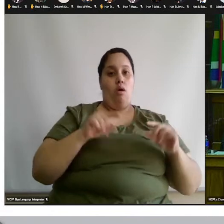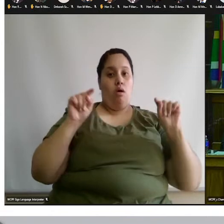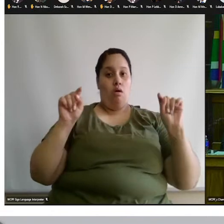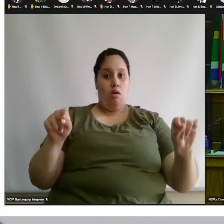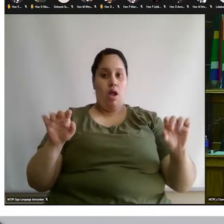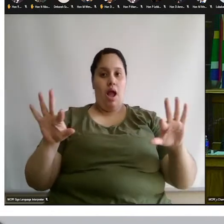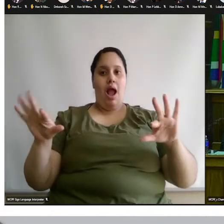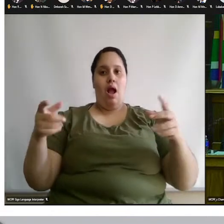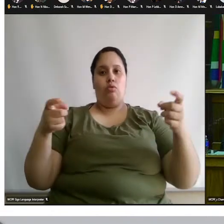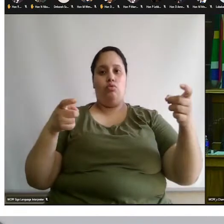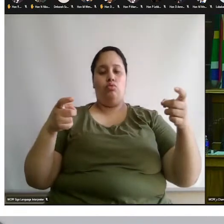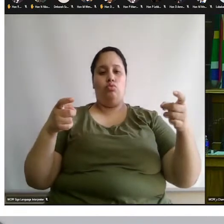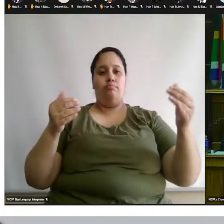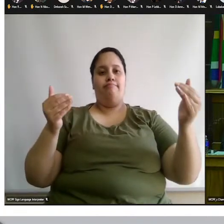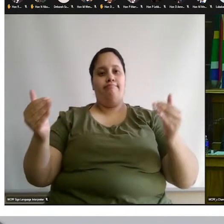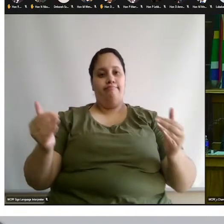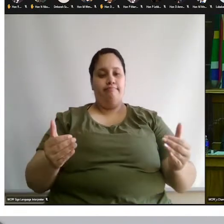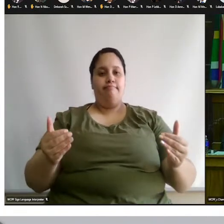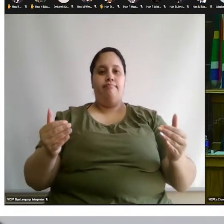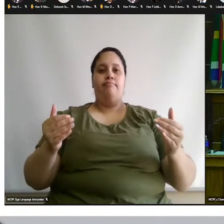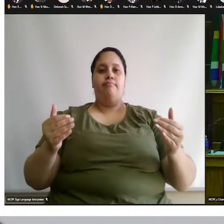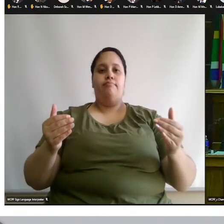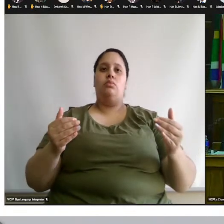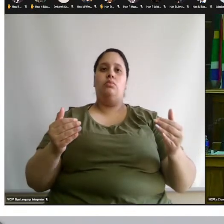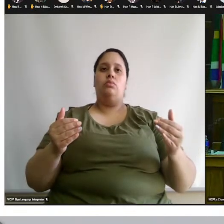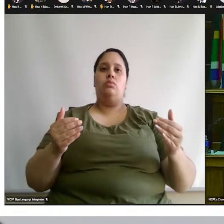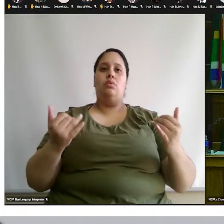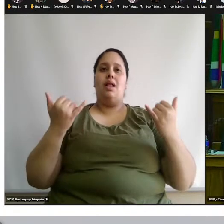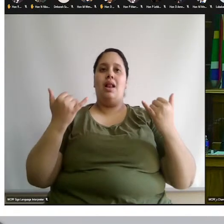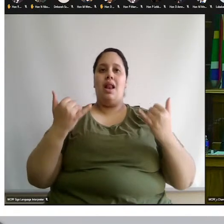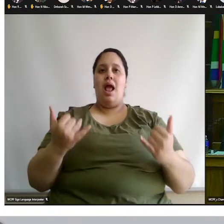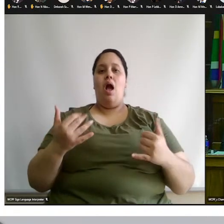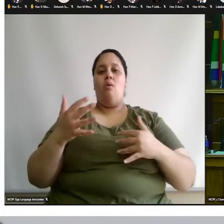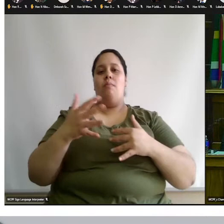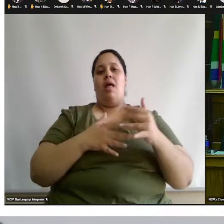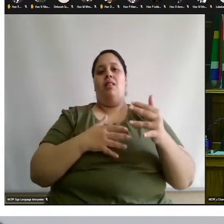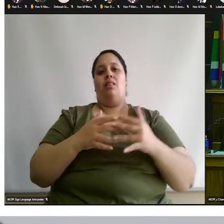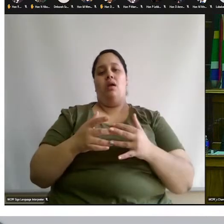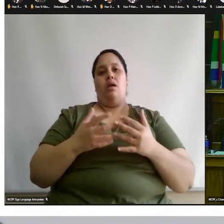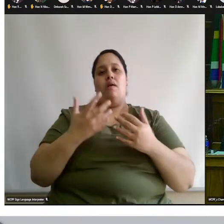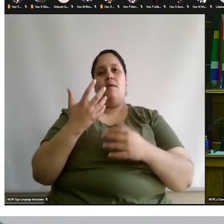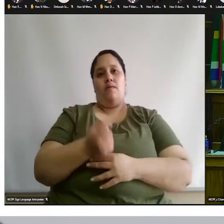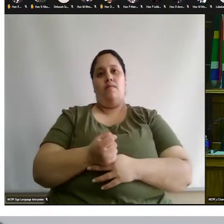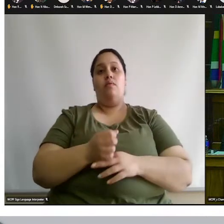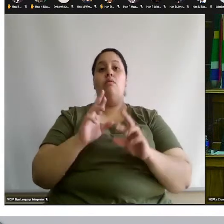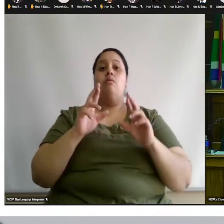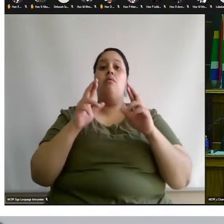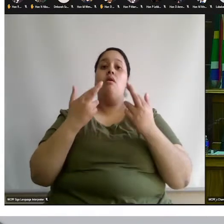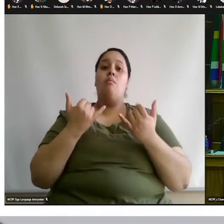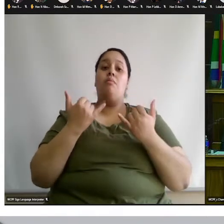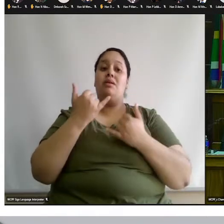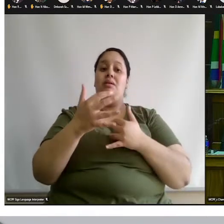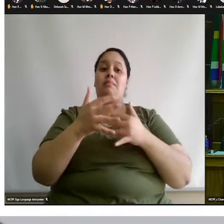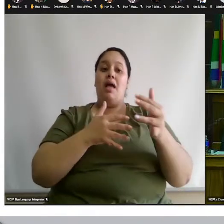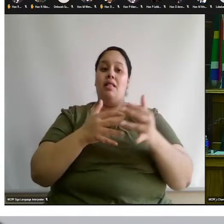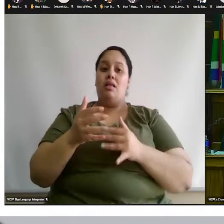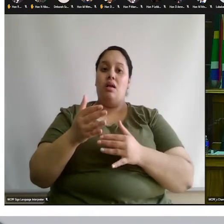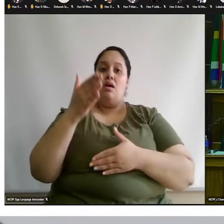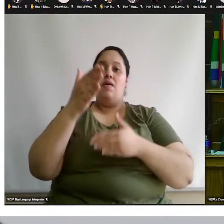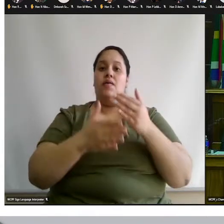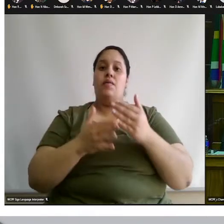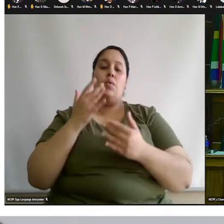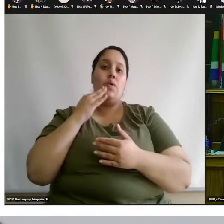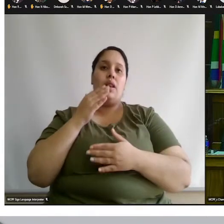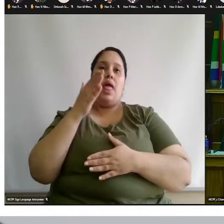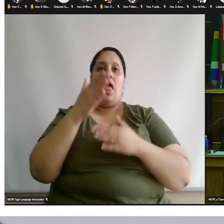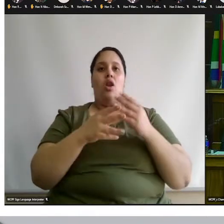the outstanding matters, and hopefully those outstanding matters can be settled by the end of the week.